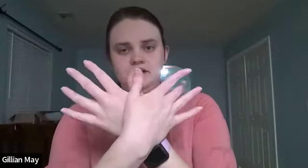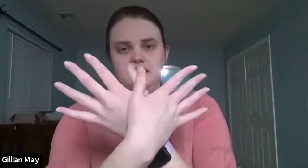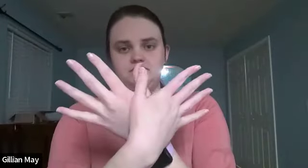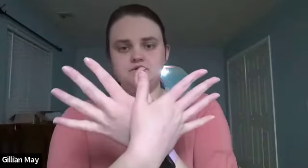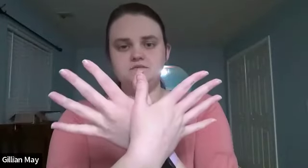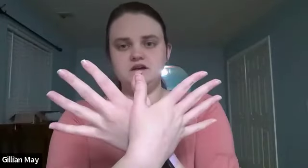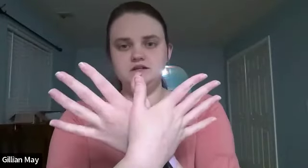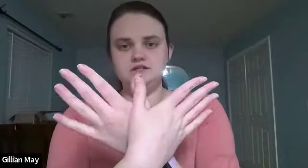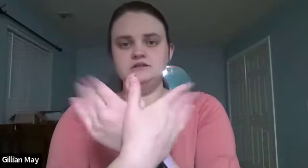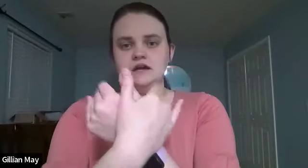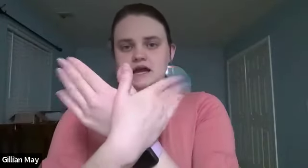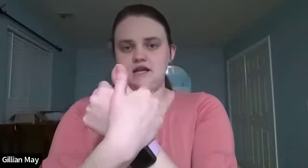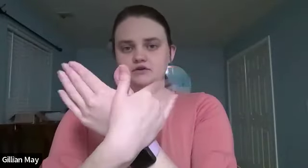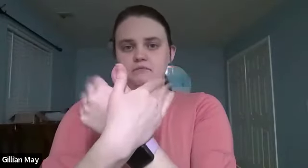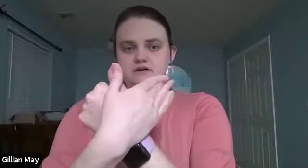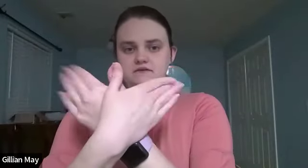and have your thumbs touch, and you go butterfly.